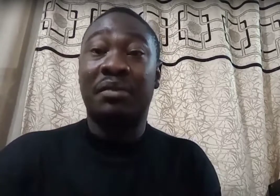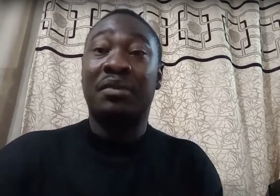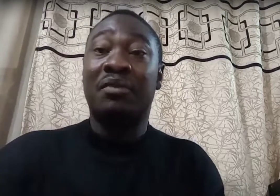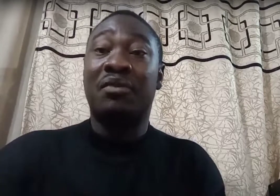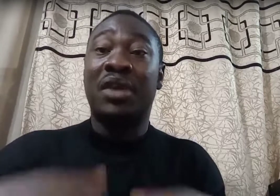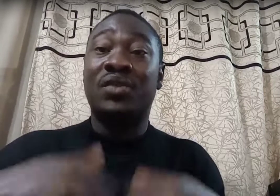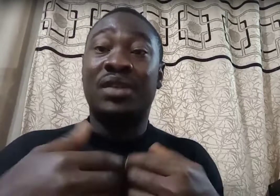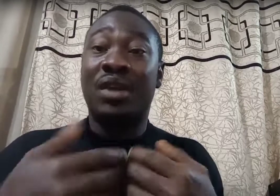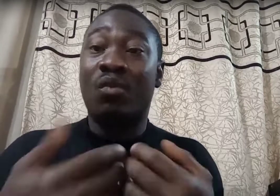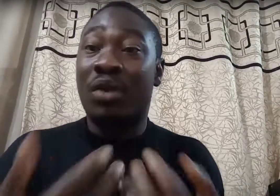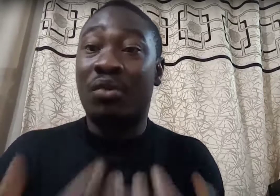it. Just sign your